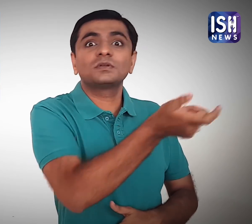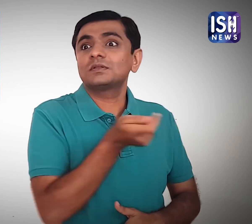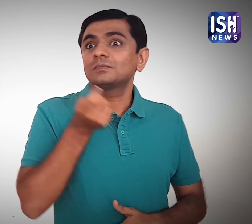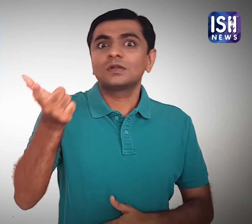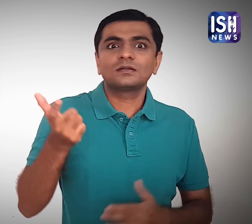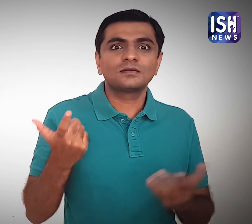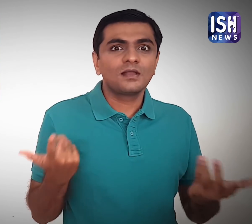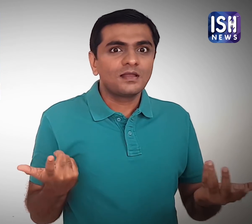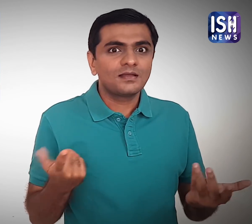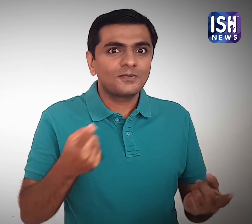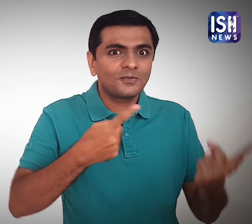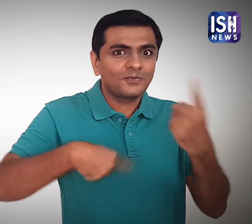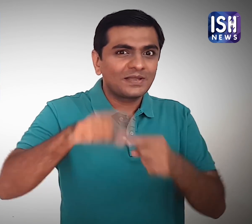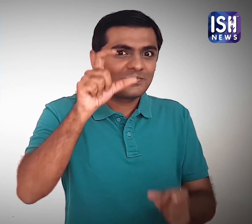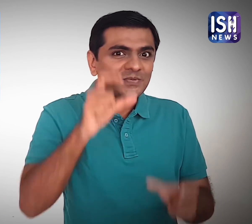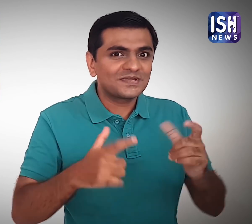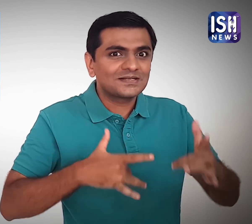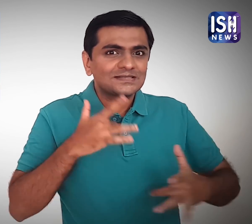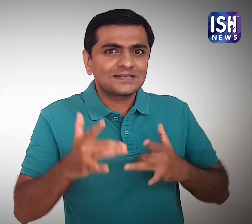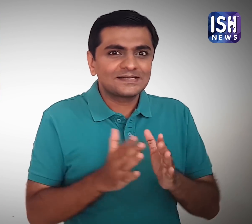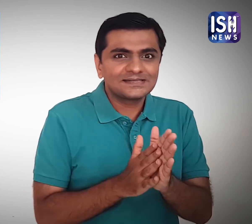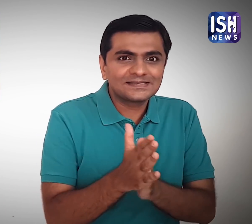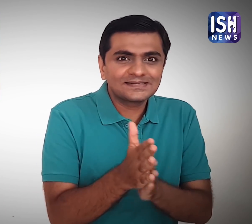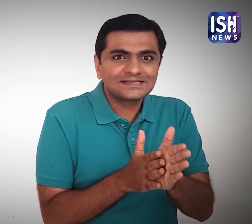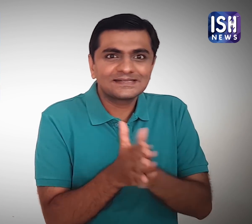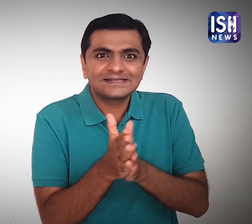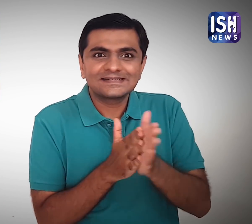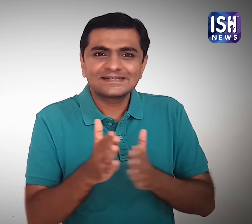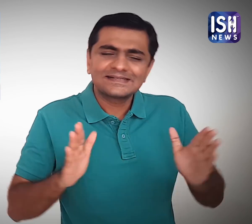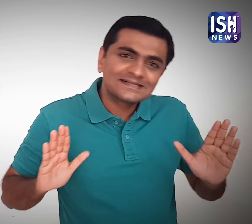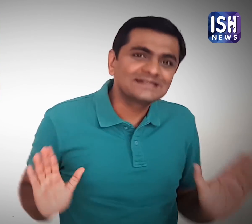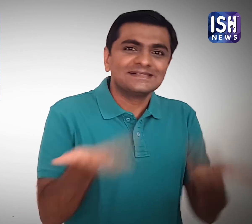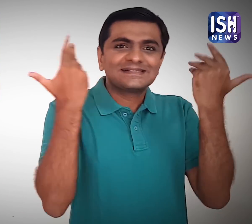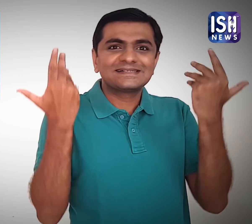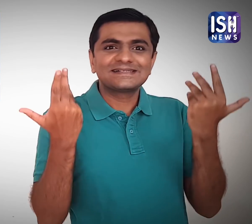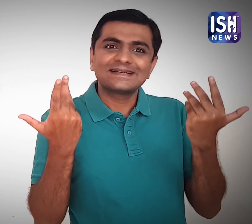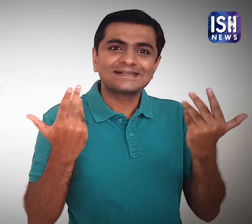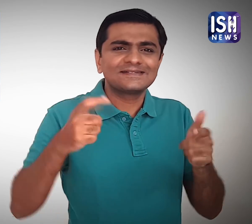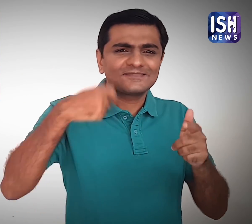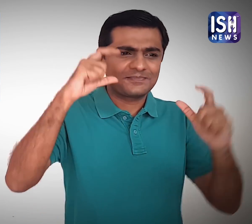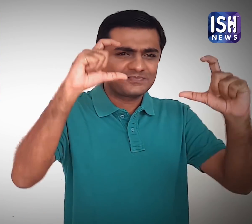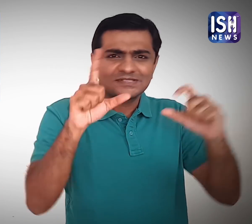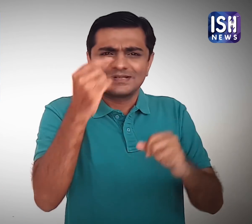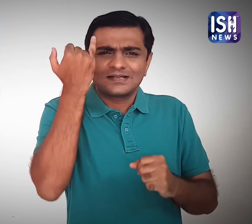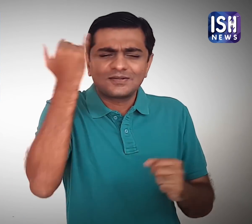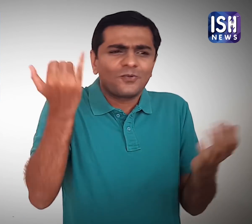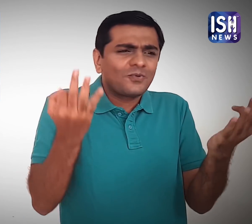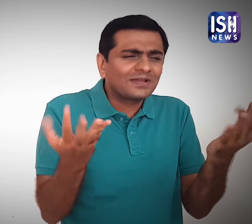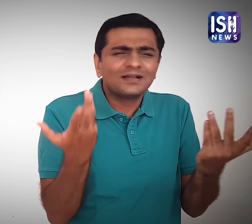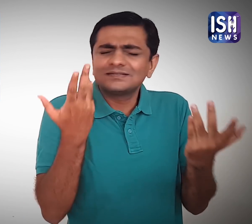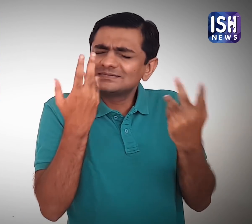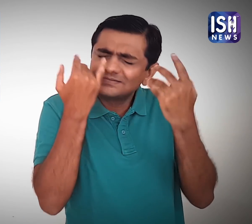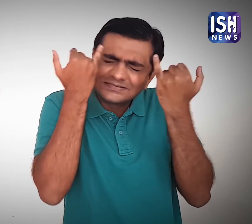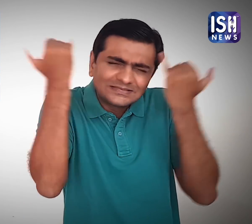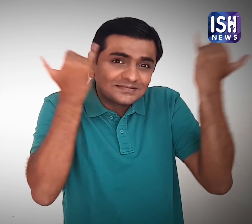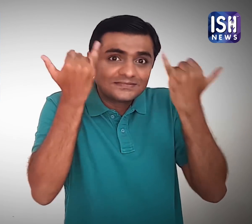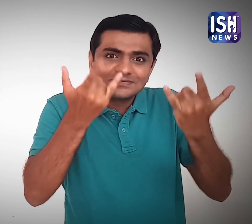$1,000 US respectively. Are you excited? Use your creativity and record yourself practicing yoga and participate